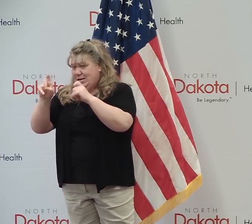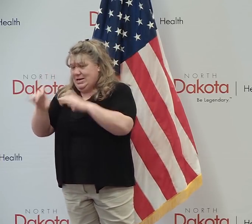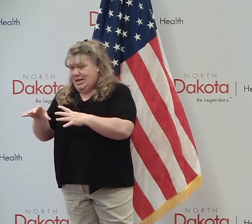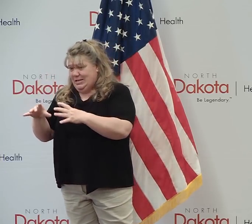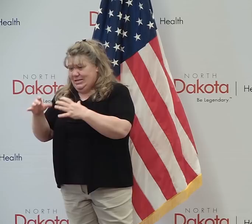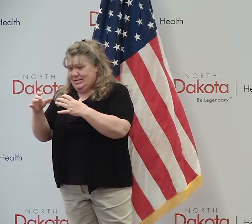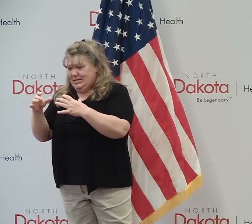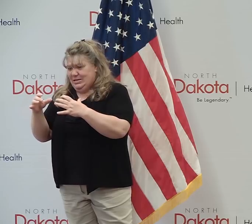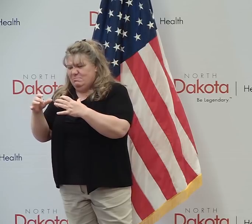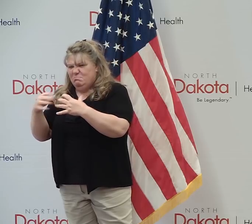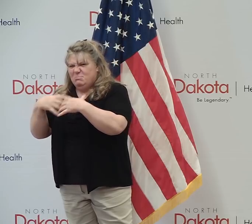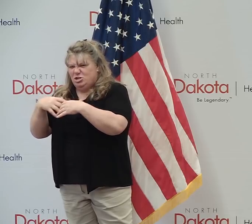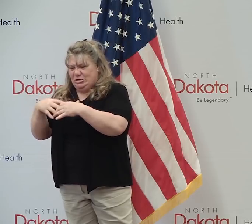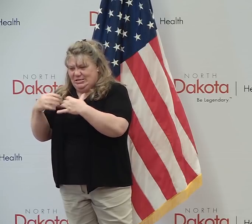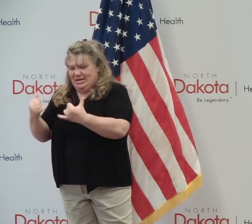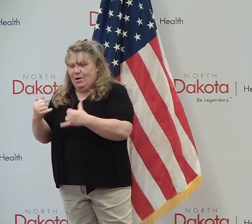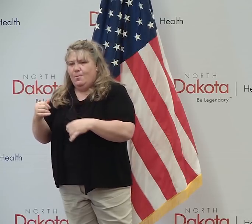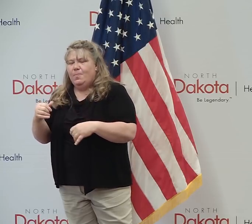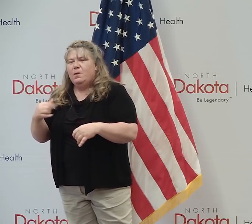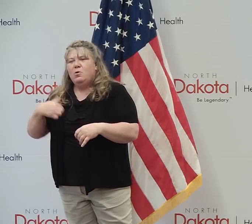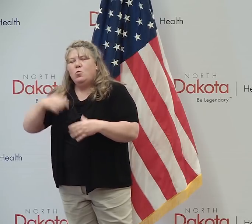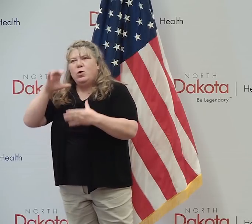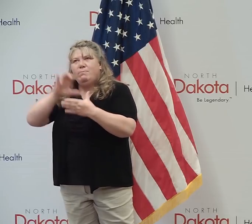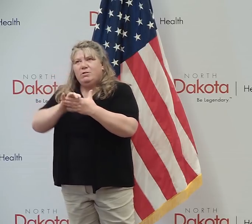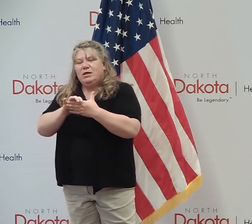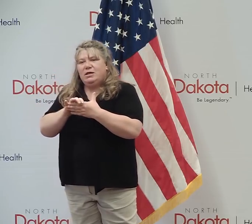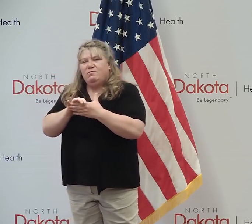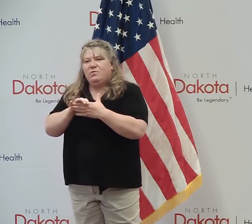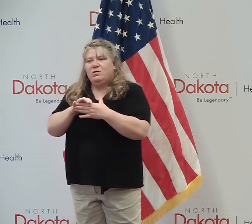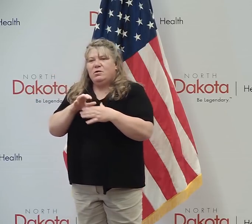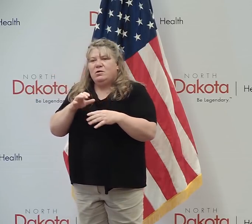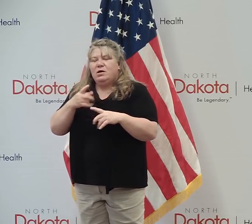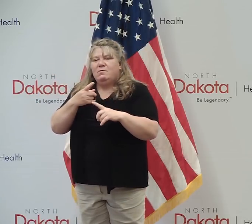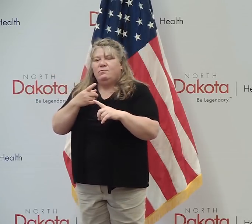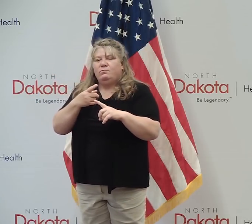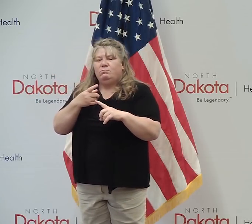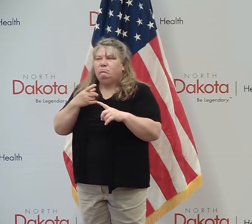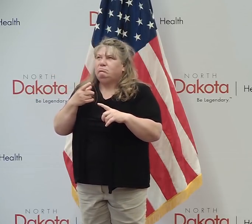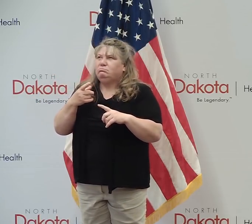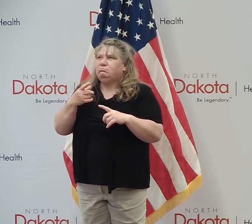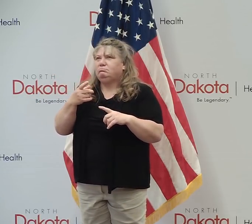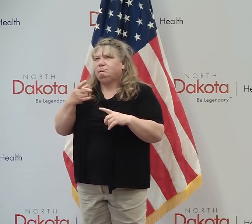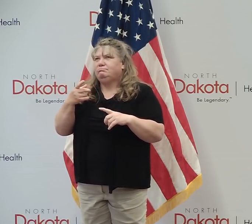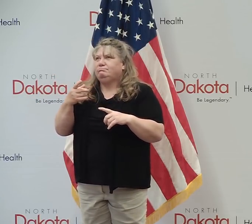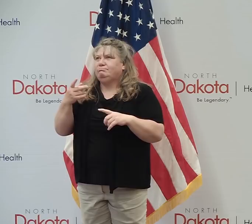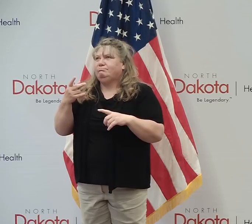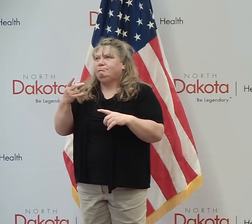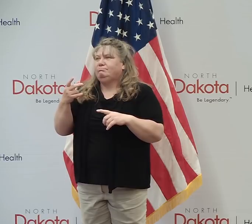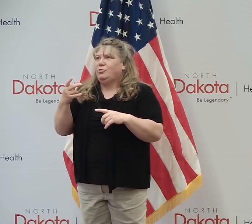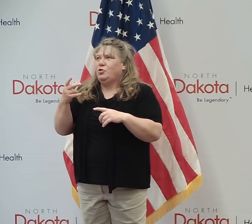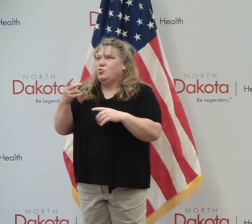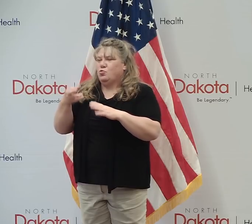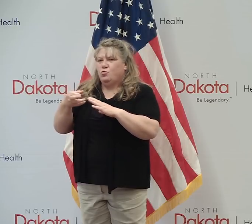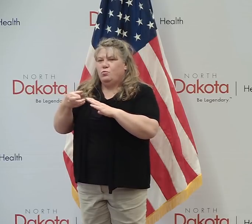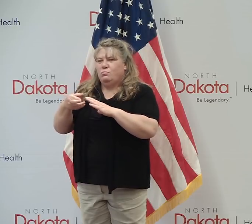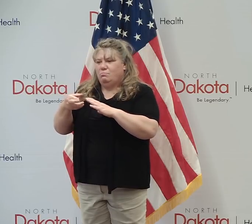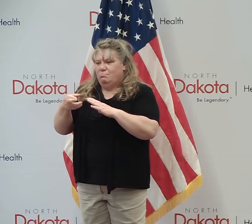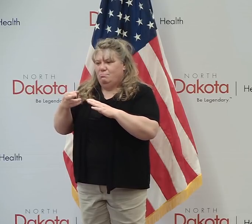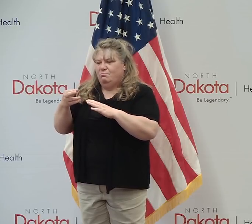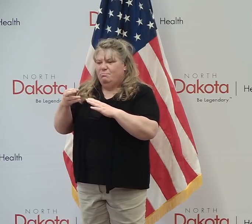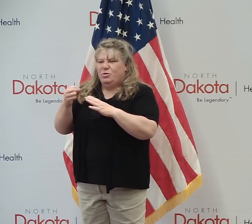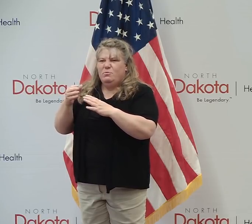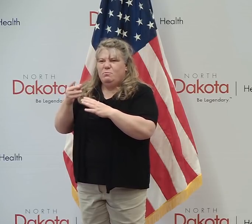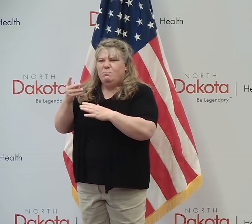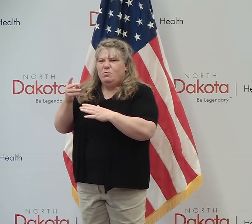this. We believe that based on the peer-reviewed medical studies of that machine,